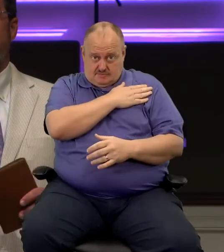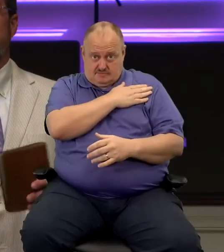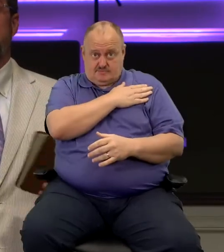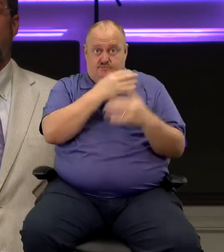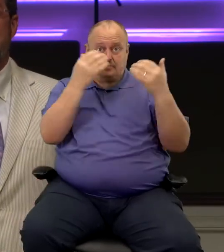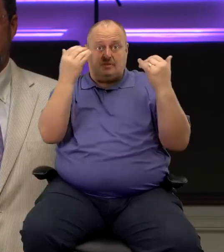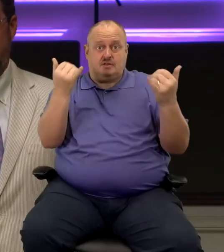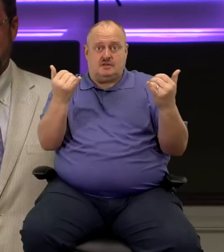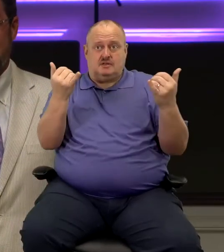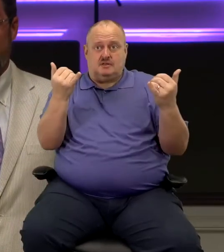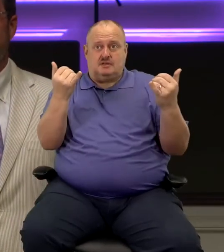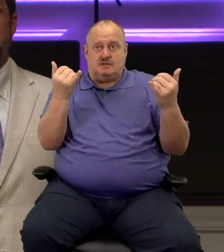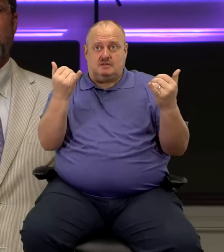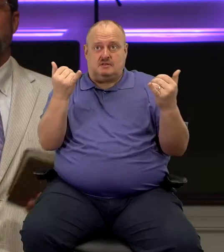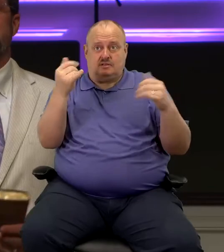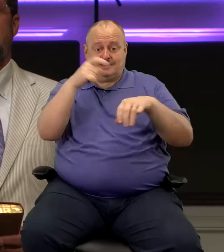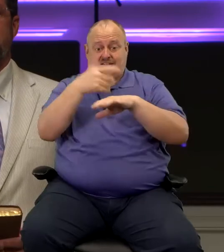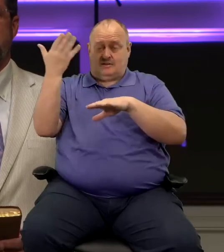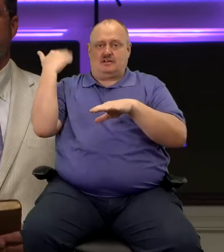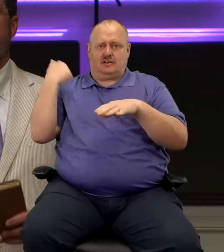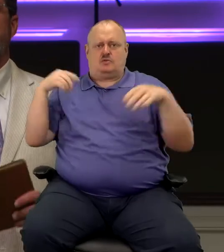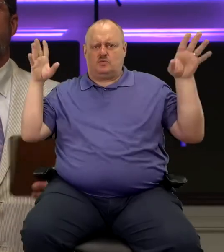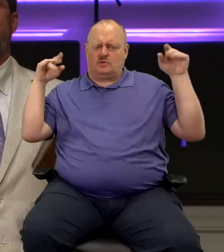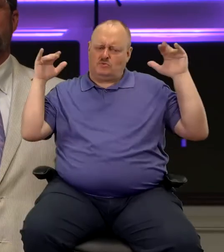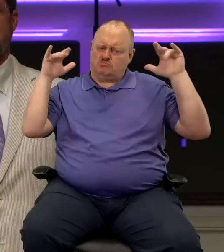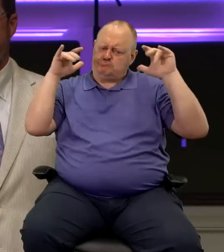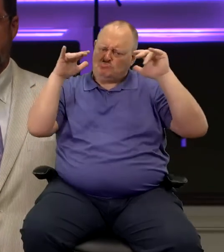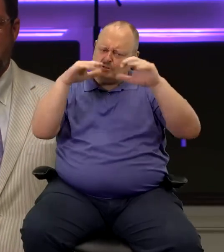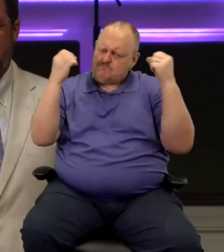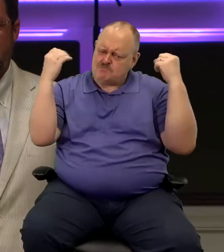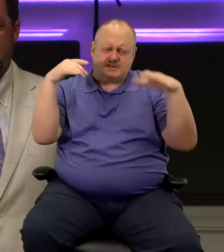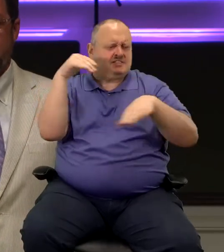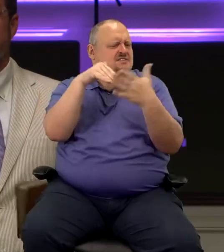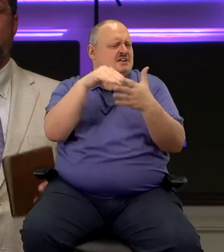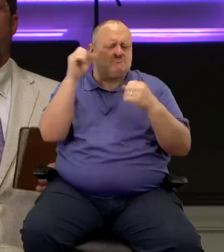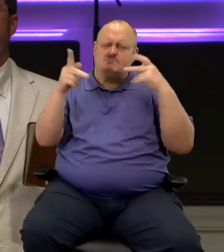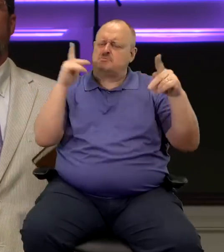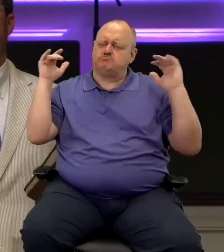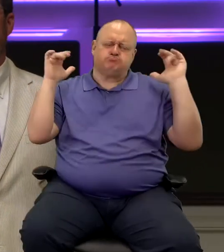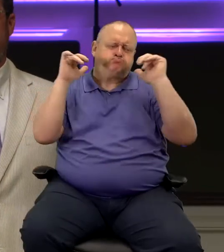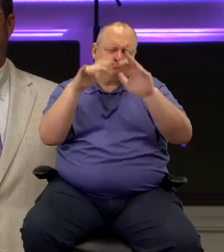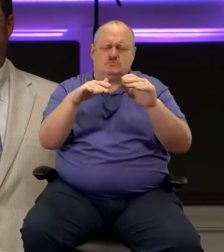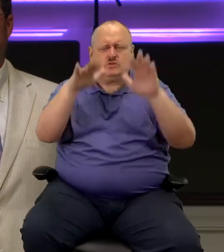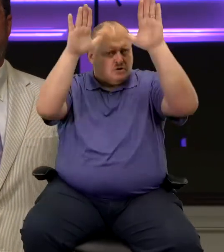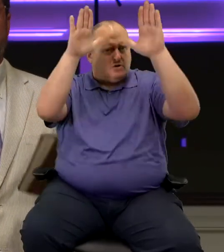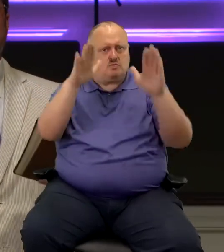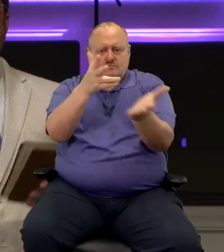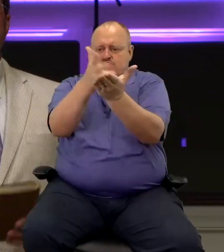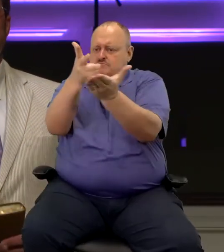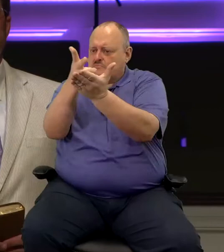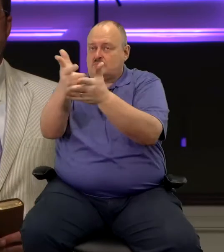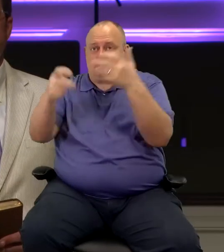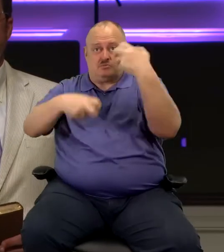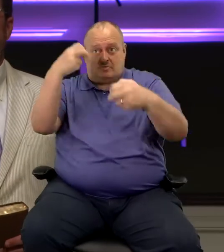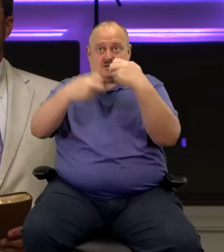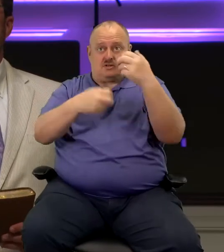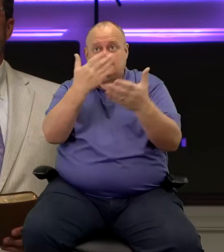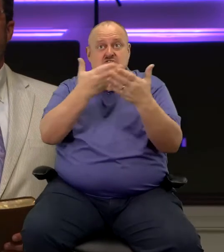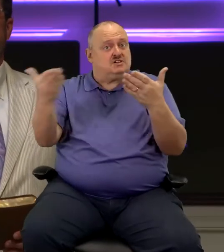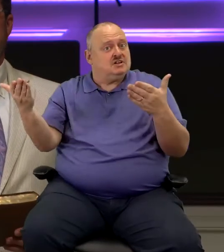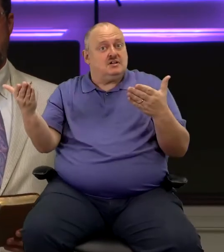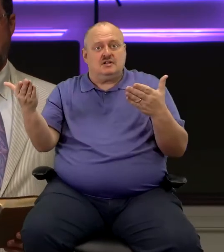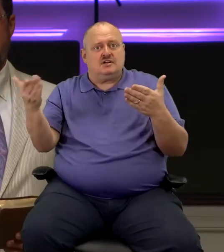were in times past, we would gather on this campus. There would be thousands of people. There'd be an incredible parking problem, and there would be some things that